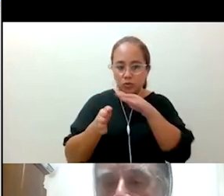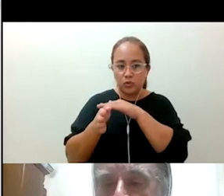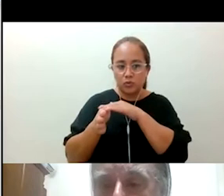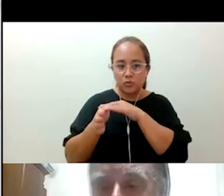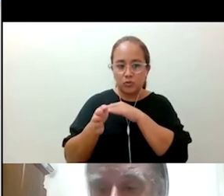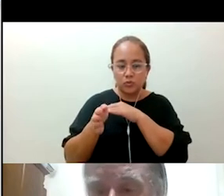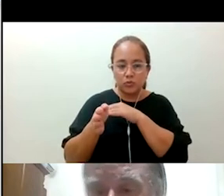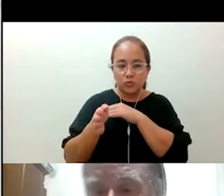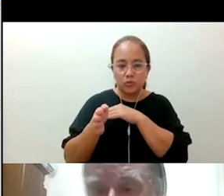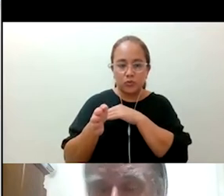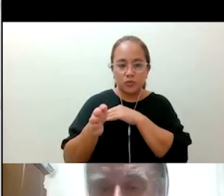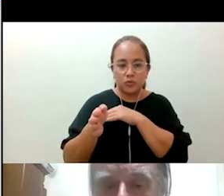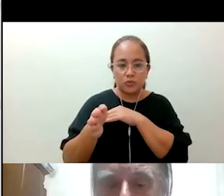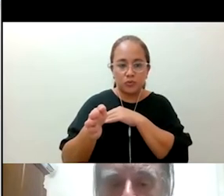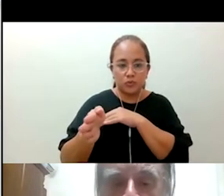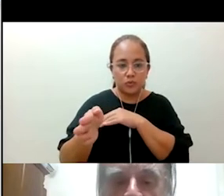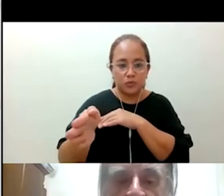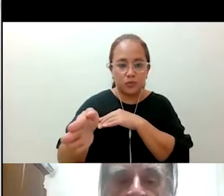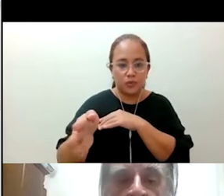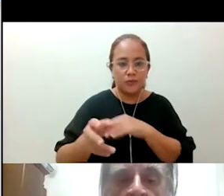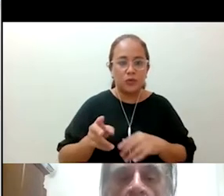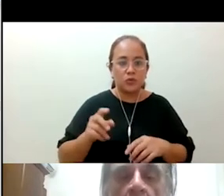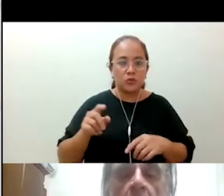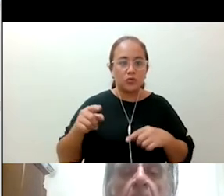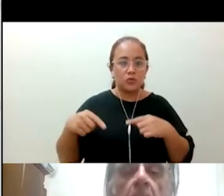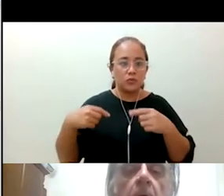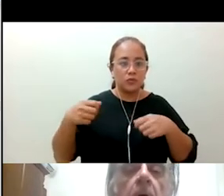vehicle goes forward at a normal speed.